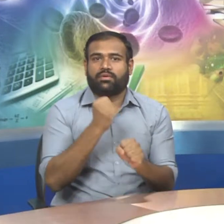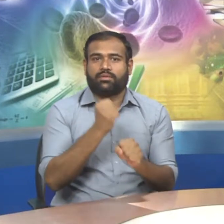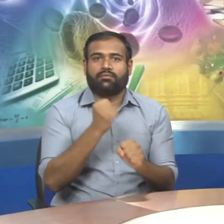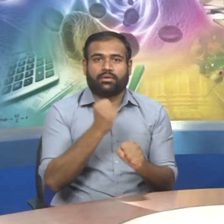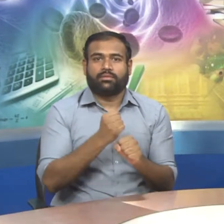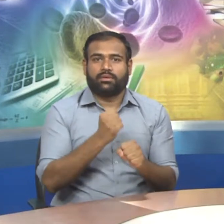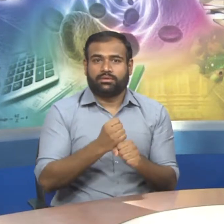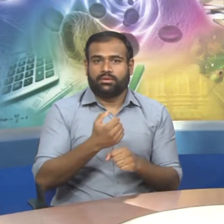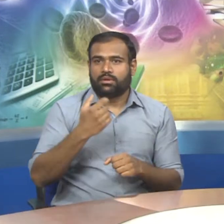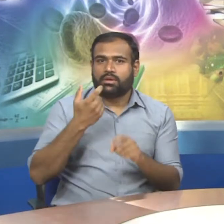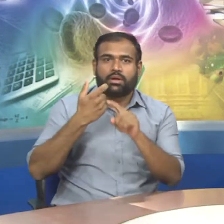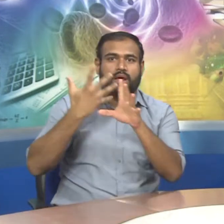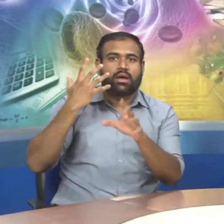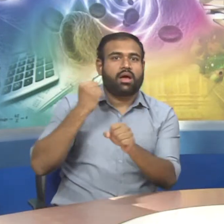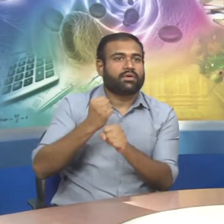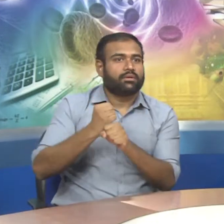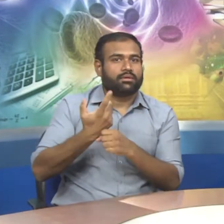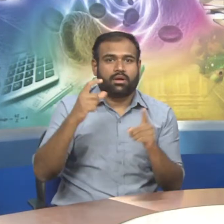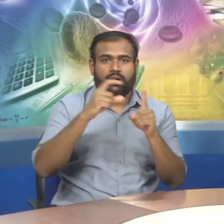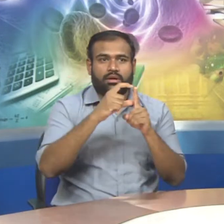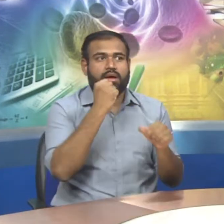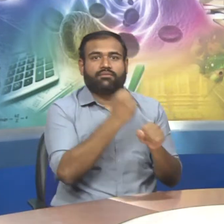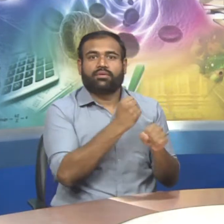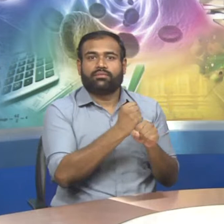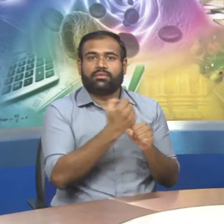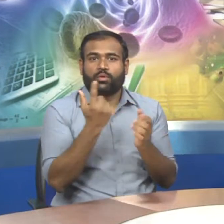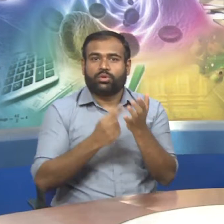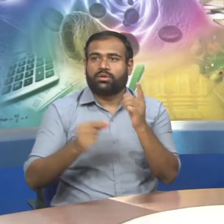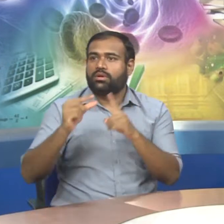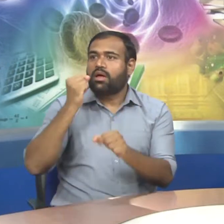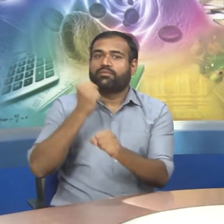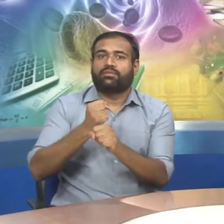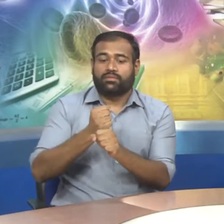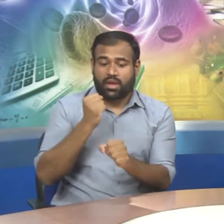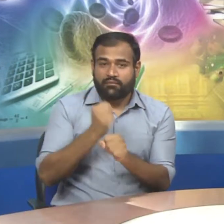This is the government, sign of government. For government we do G 2 times.